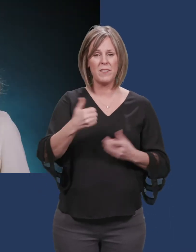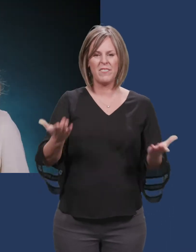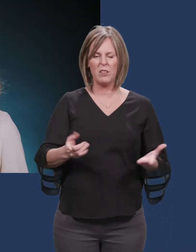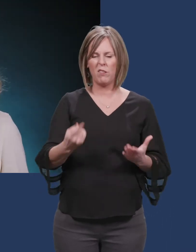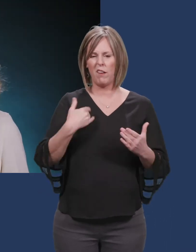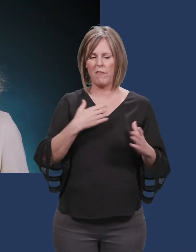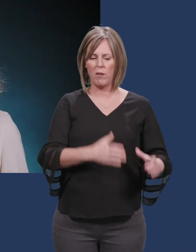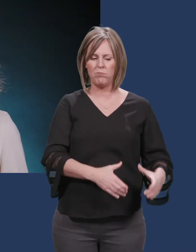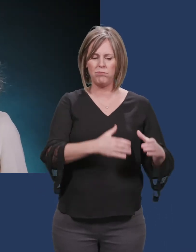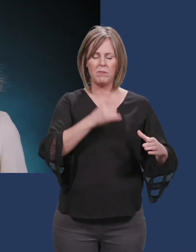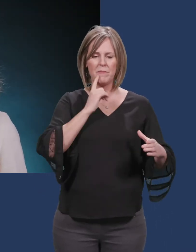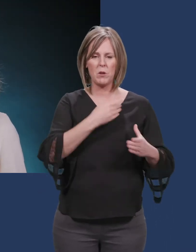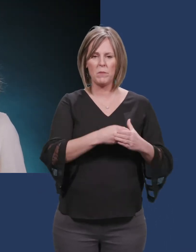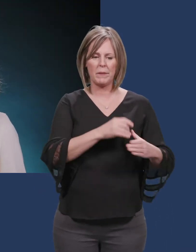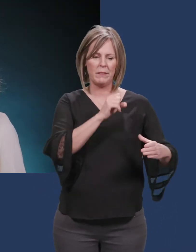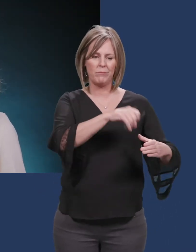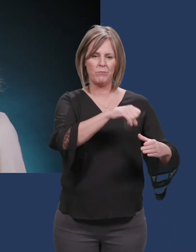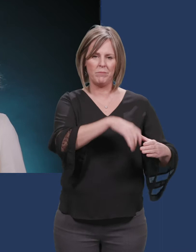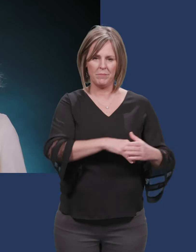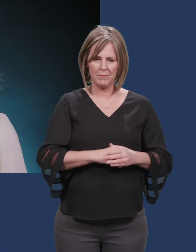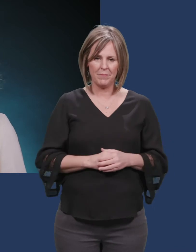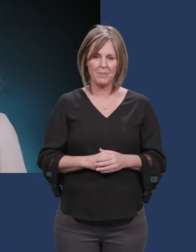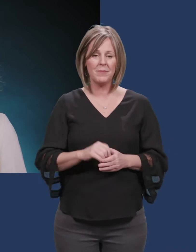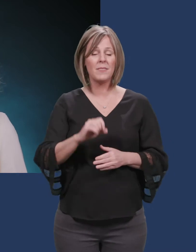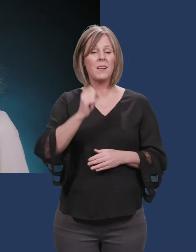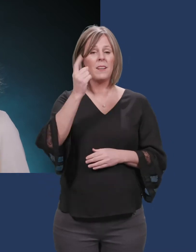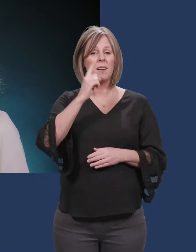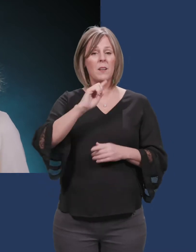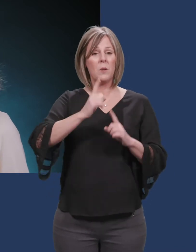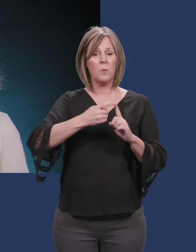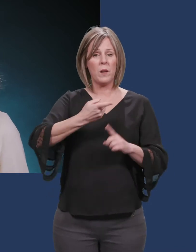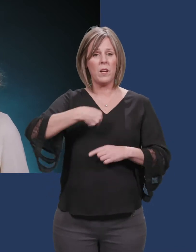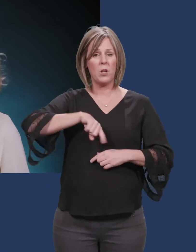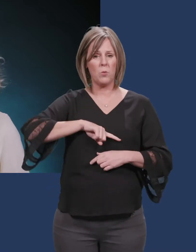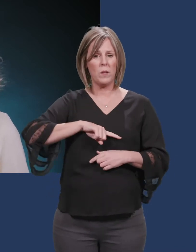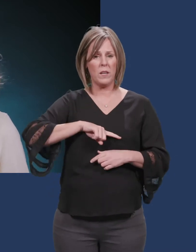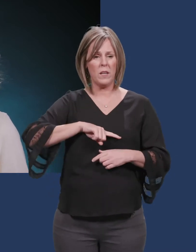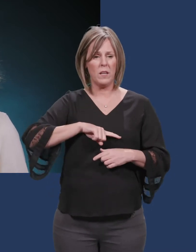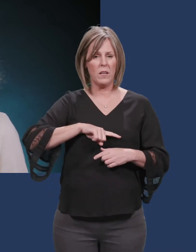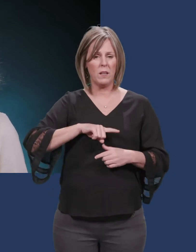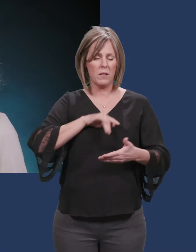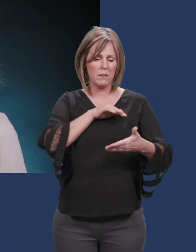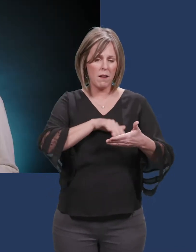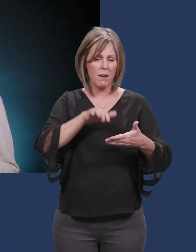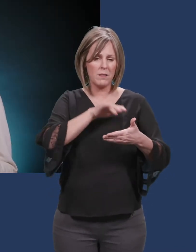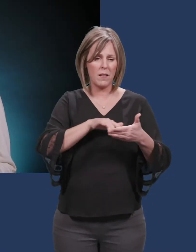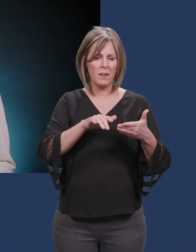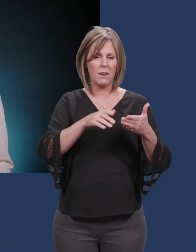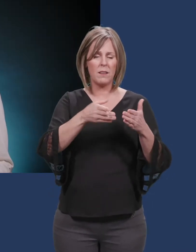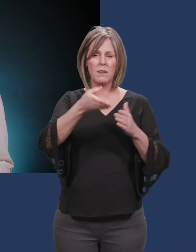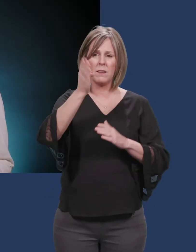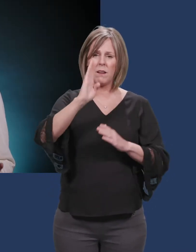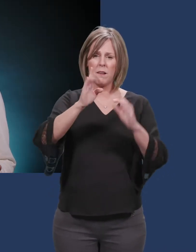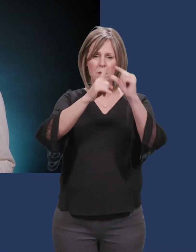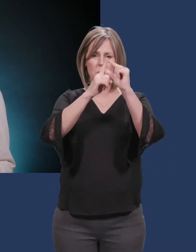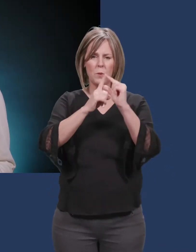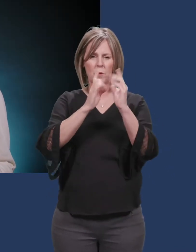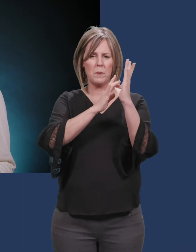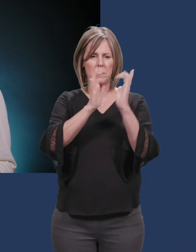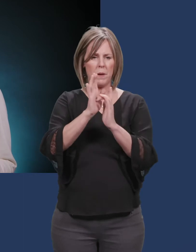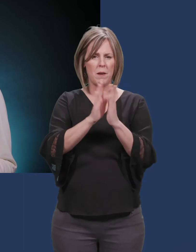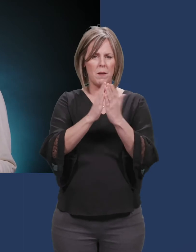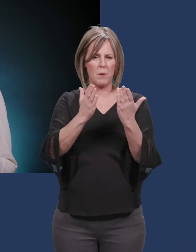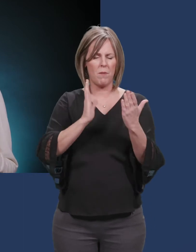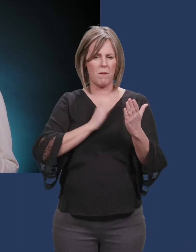exit. Growth in our faith happens when we abide in Christ more than just 1 hour on a Sunday morning. That hour is important, don't get me